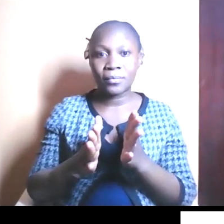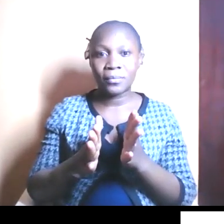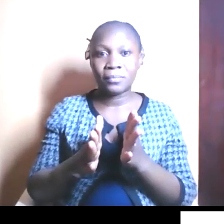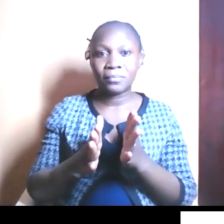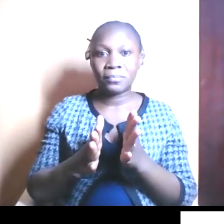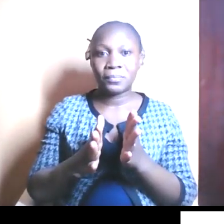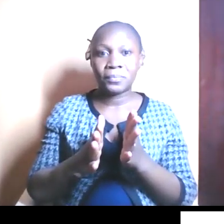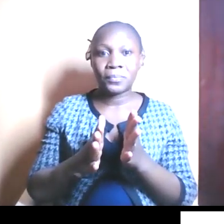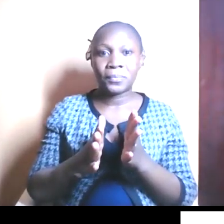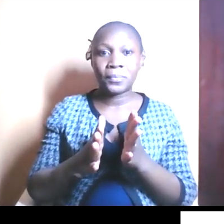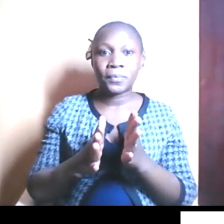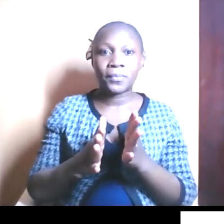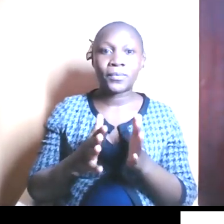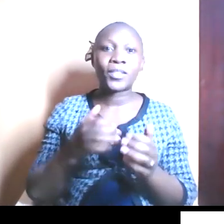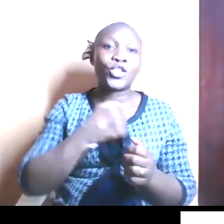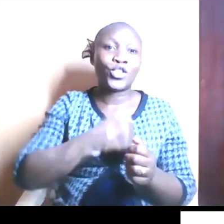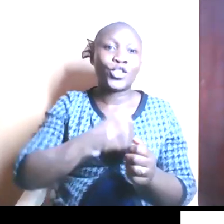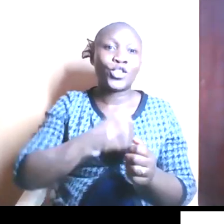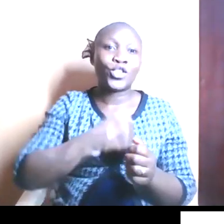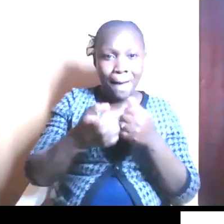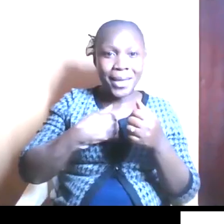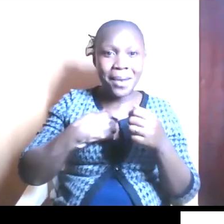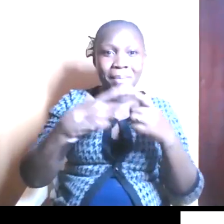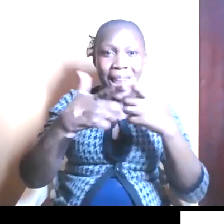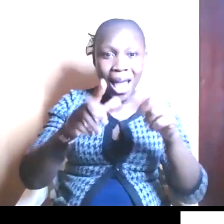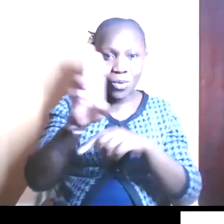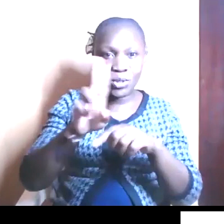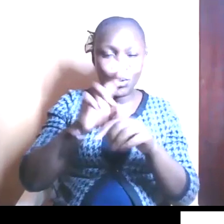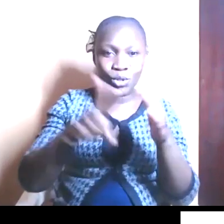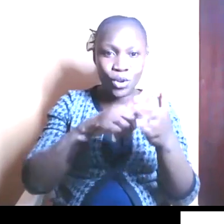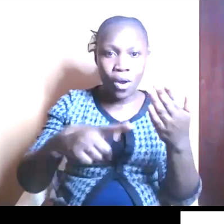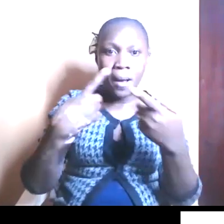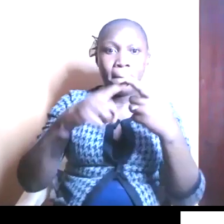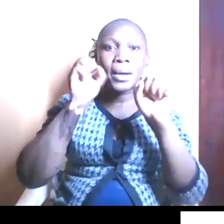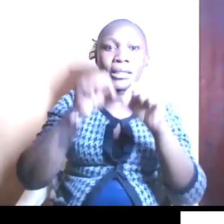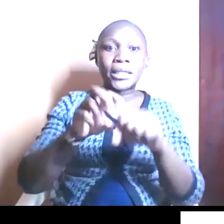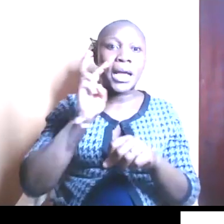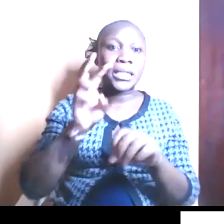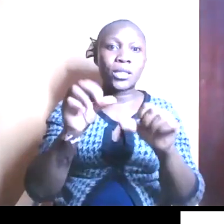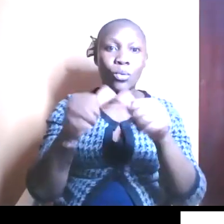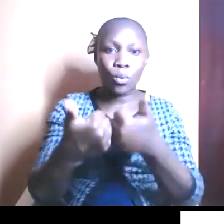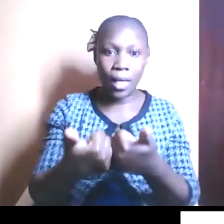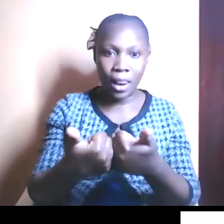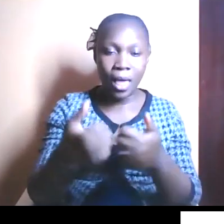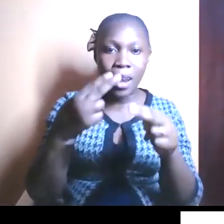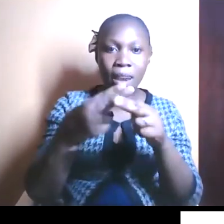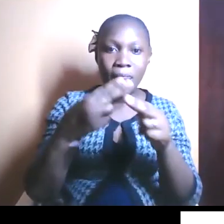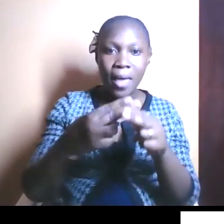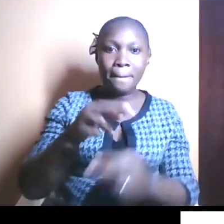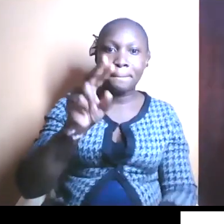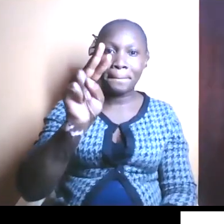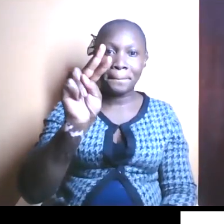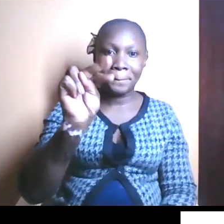it. Sorry, apologies. You can be able to see her on your screen. So her name is Nkaziri